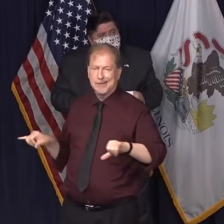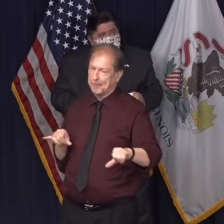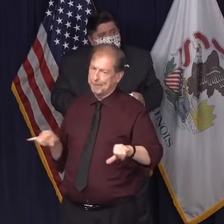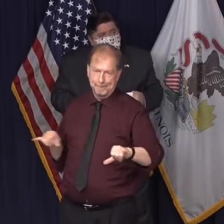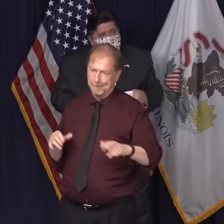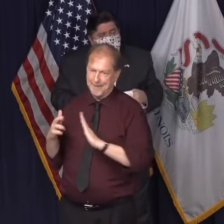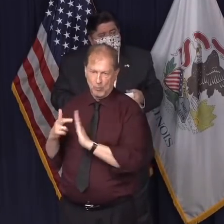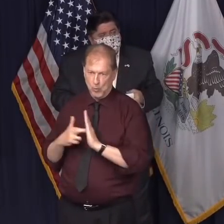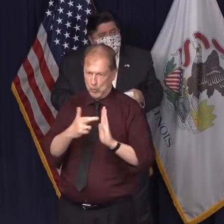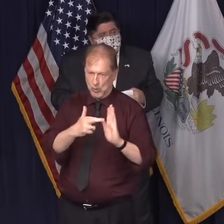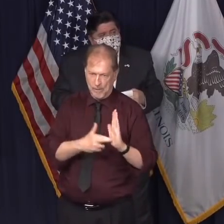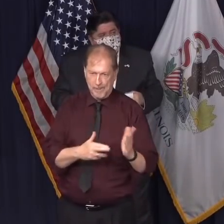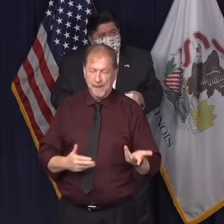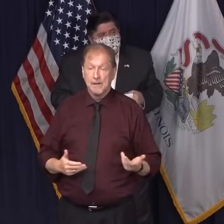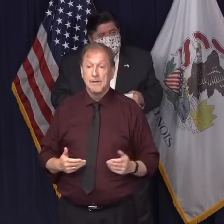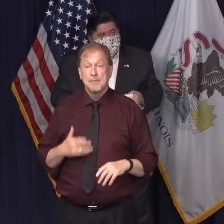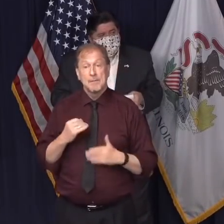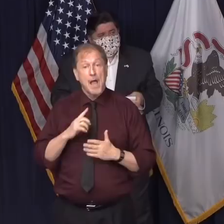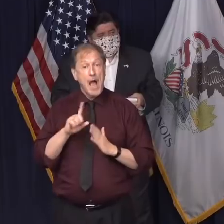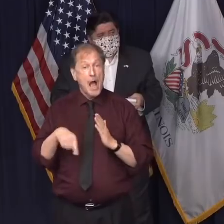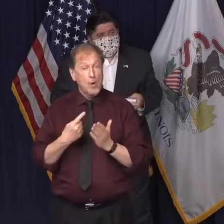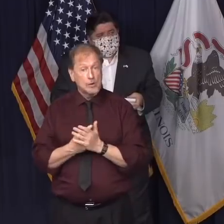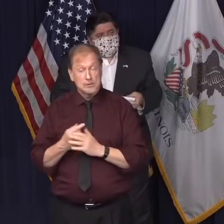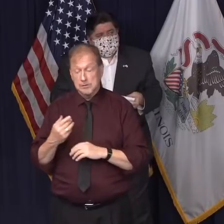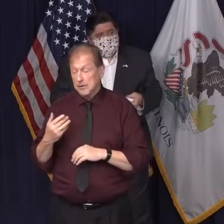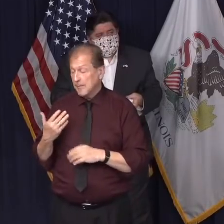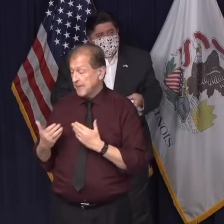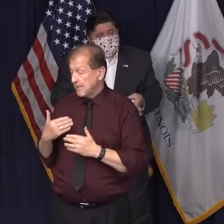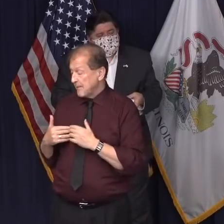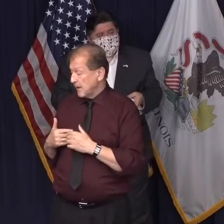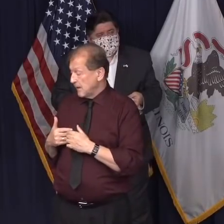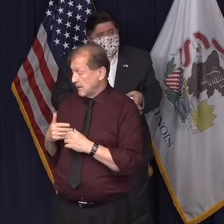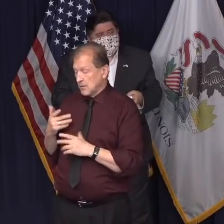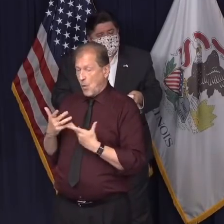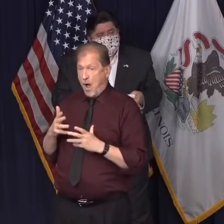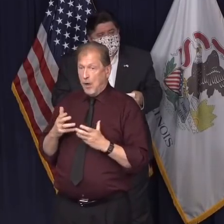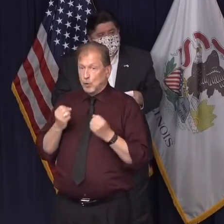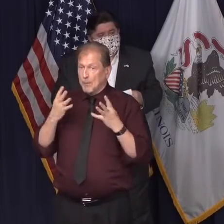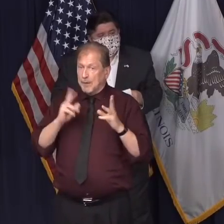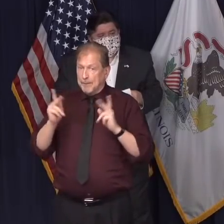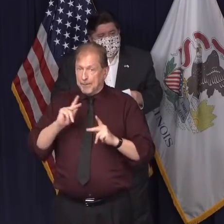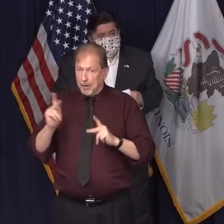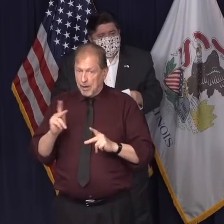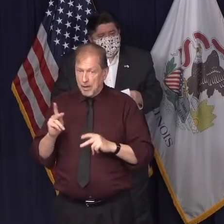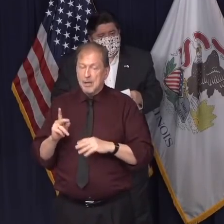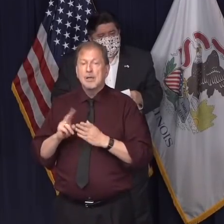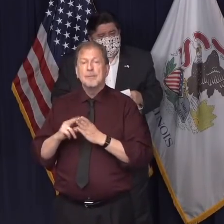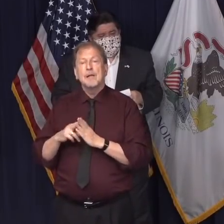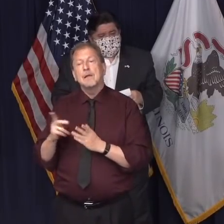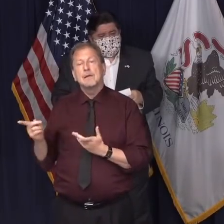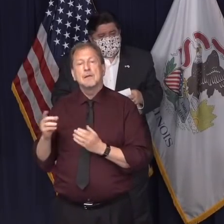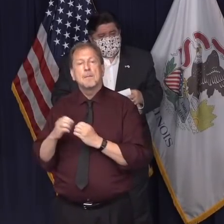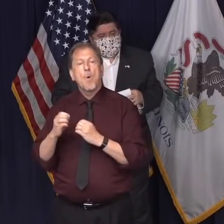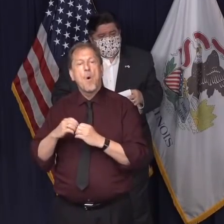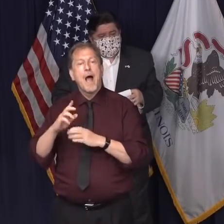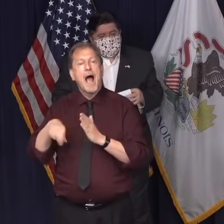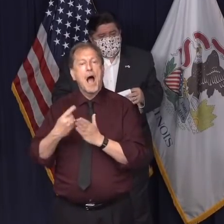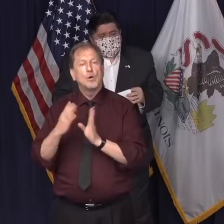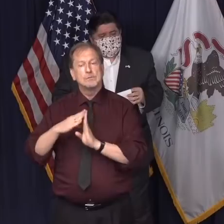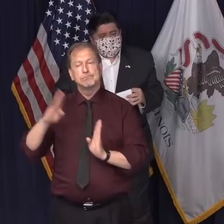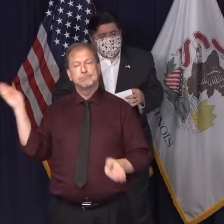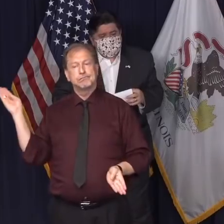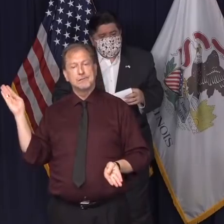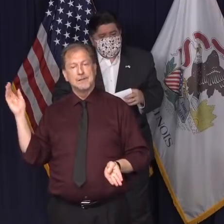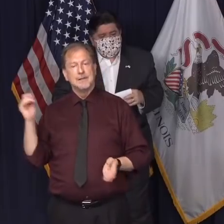so that you have lower population density, if you will, in any one establishment at the time. Your